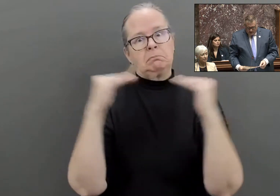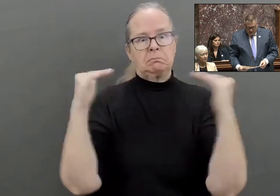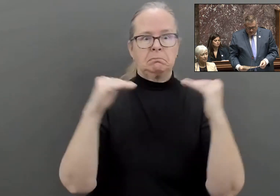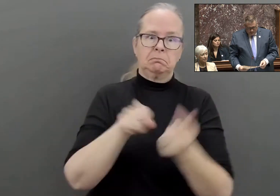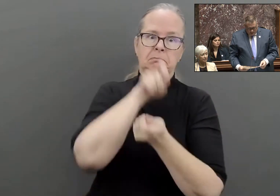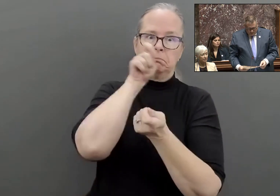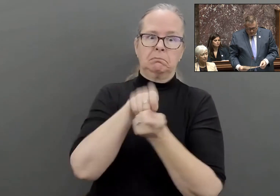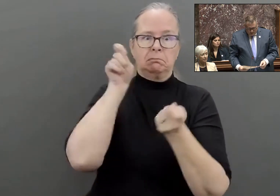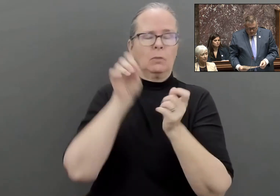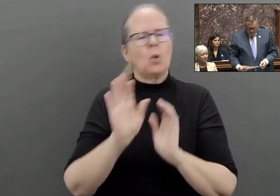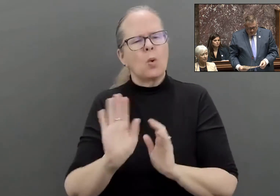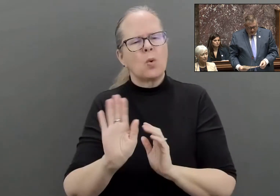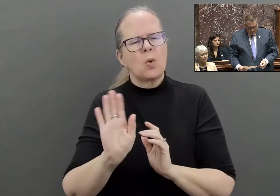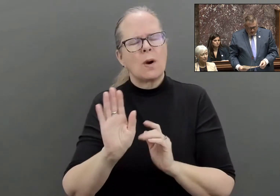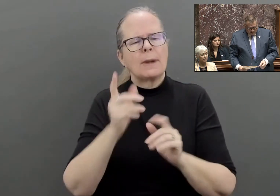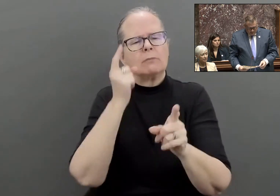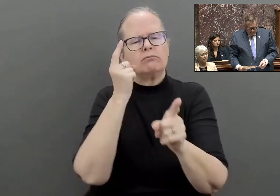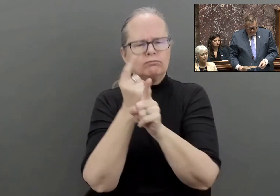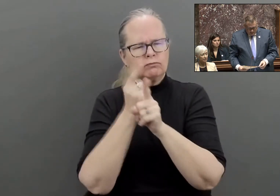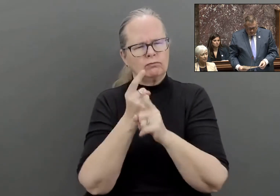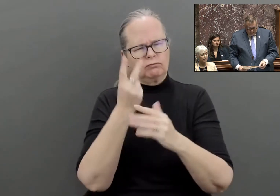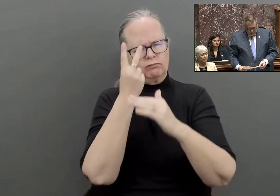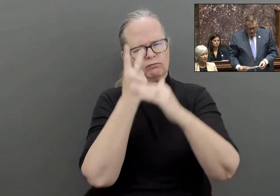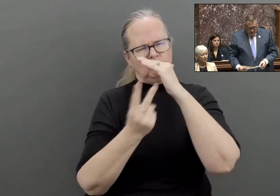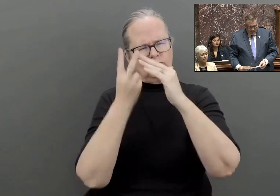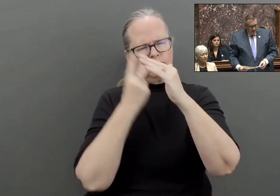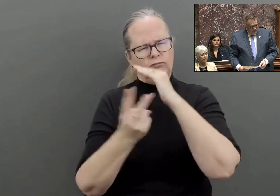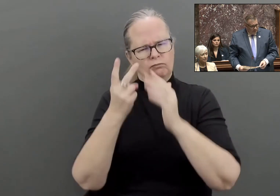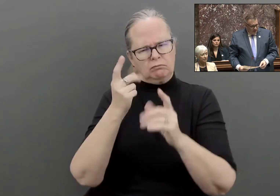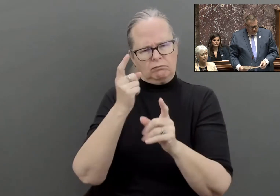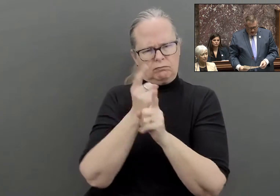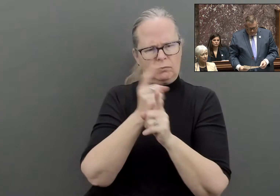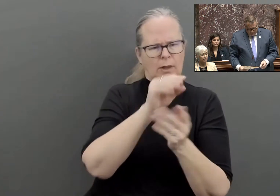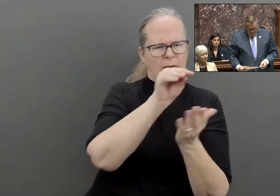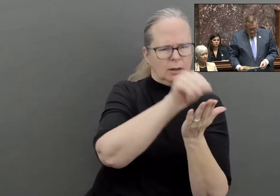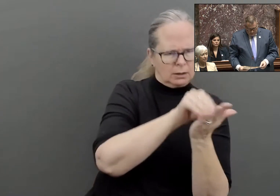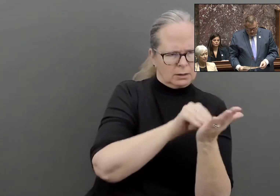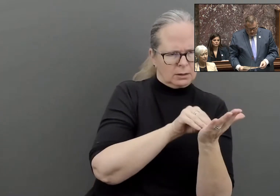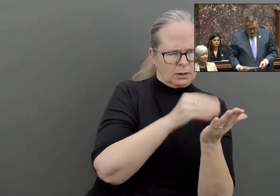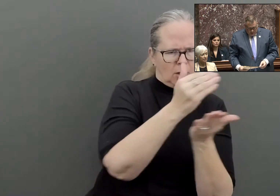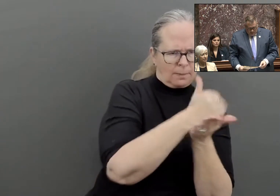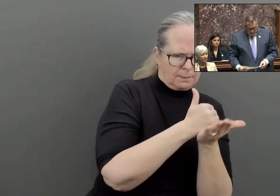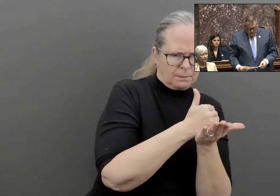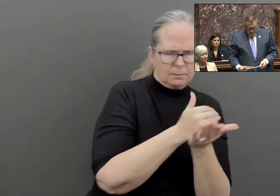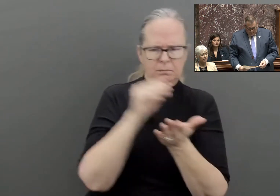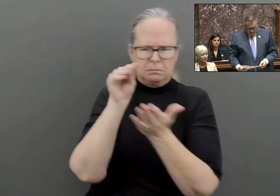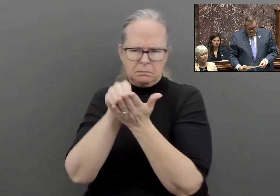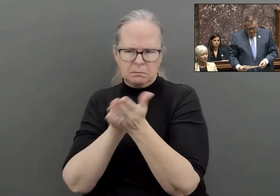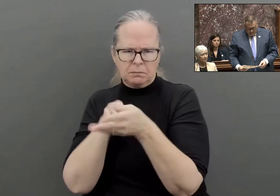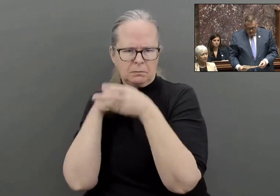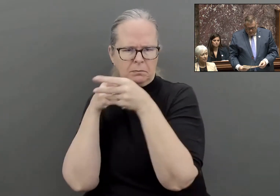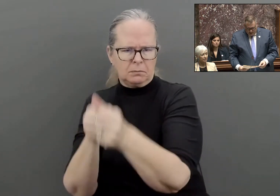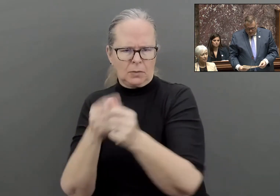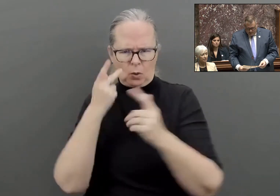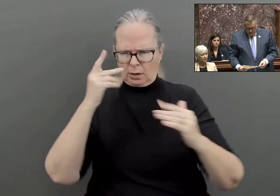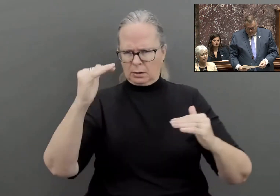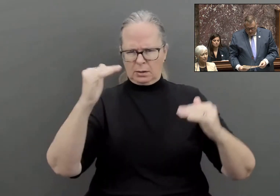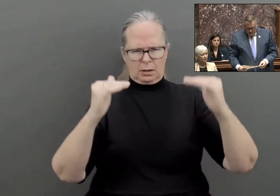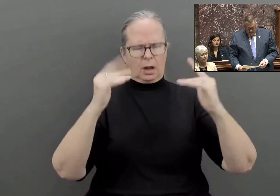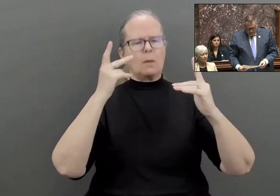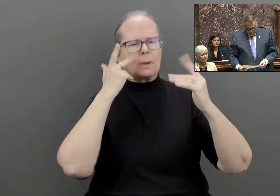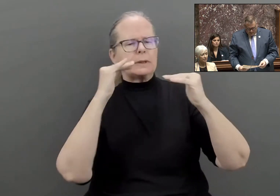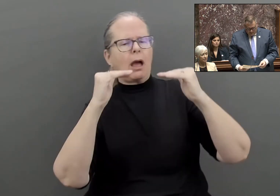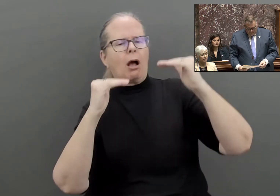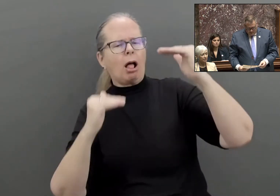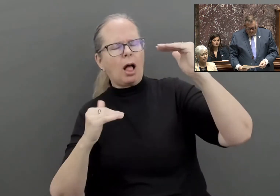reconciliation of anticipated revenues, the expenses by ministry, and the anticipated deficit. Revenues plus deficit must equal